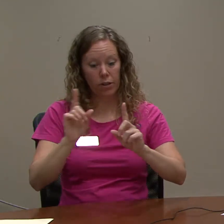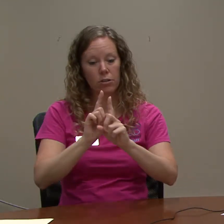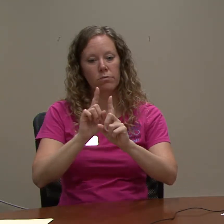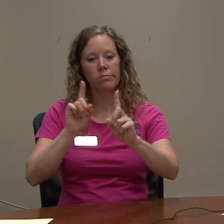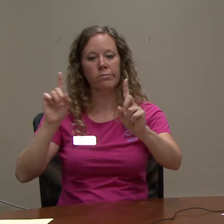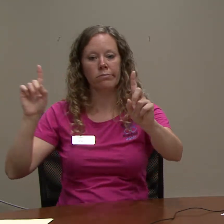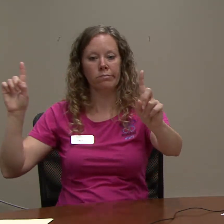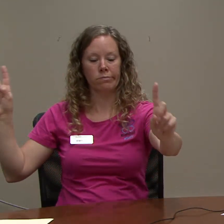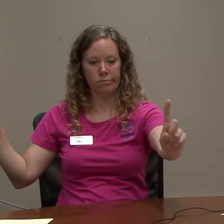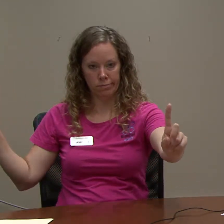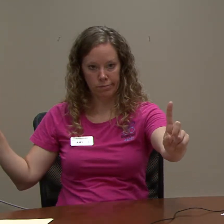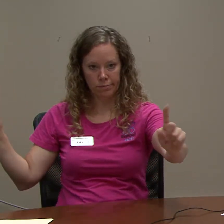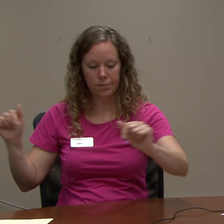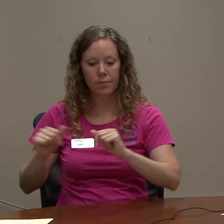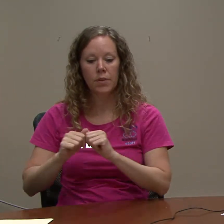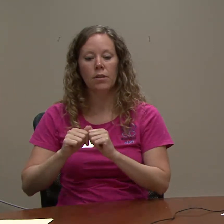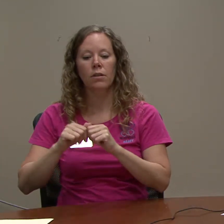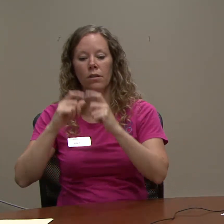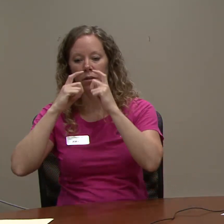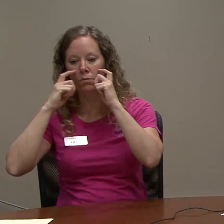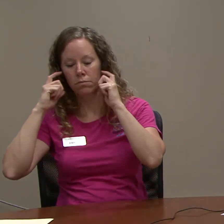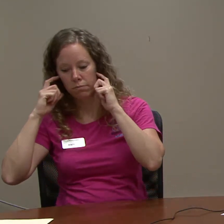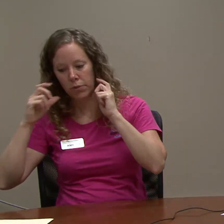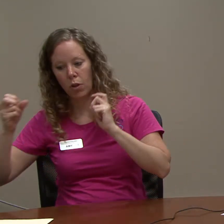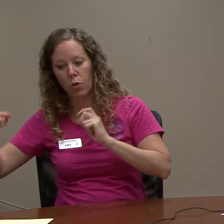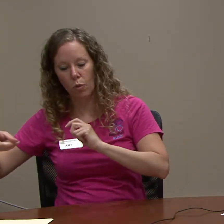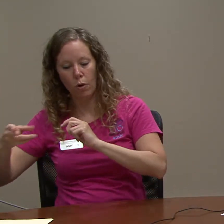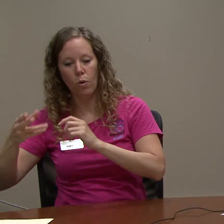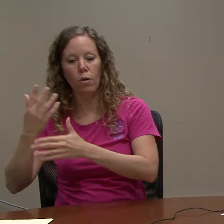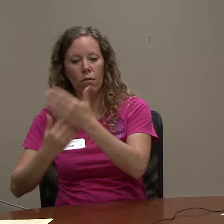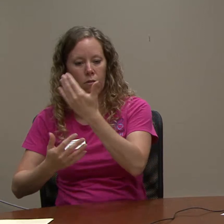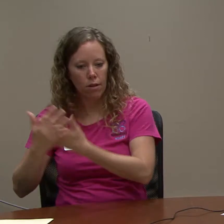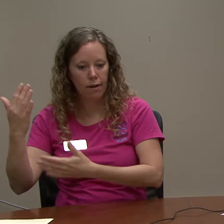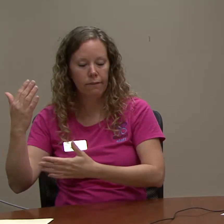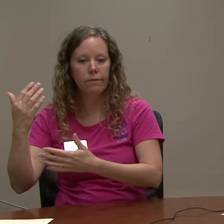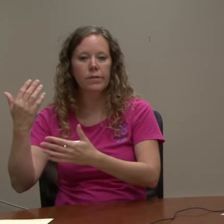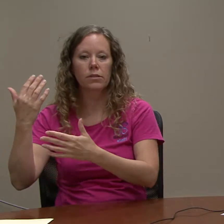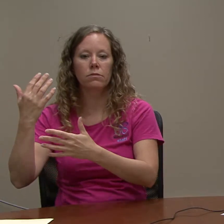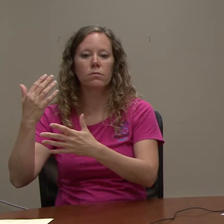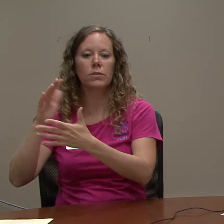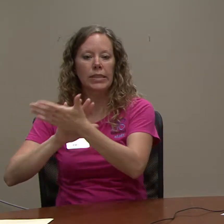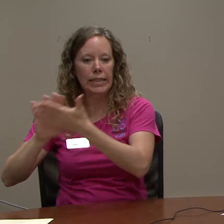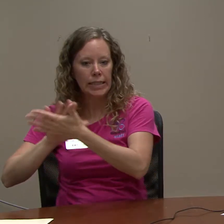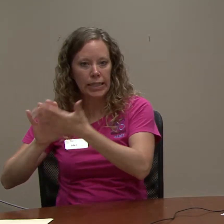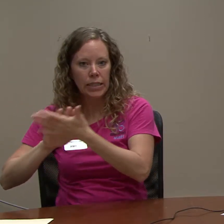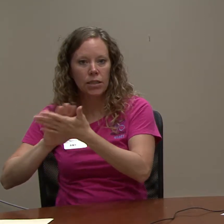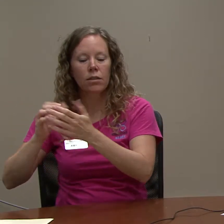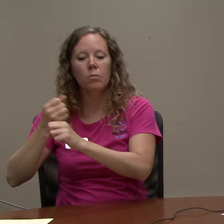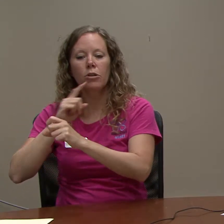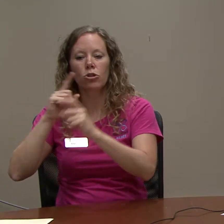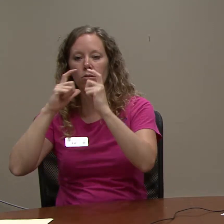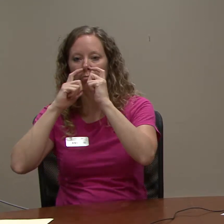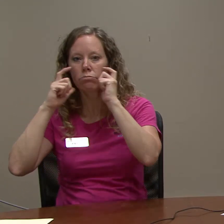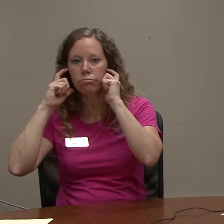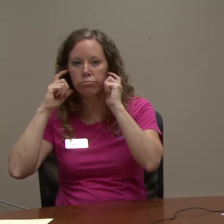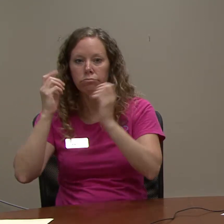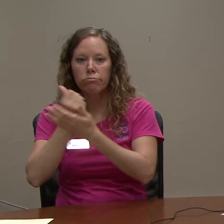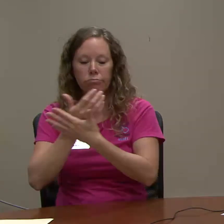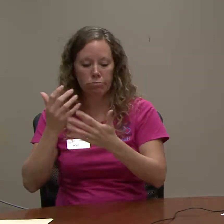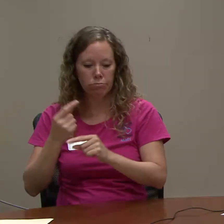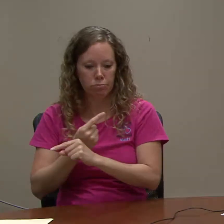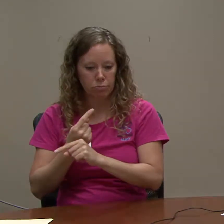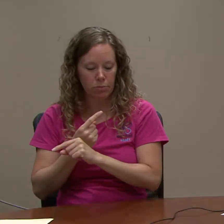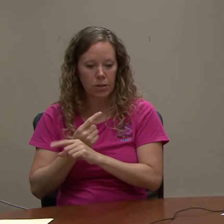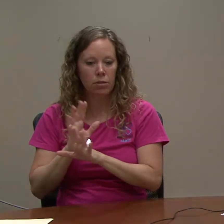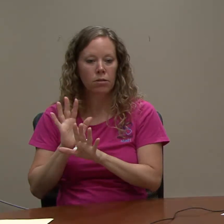The visitor will remove the dispose of gloves, hand sanitize, and ensure that their face mask is in place.